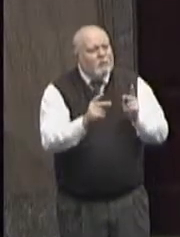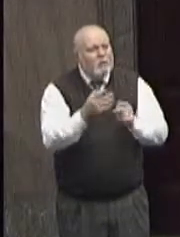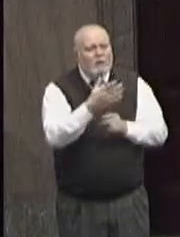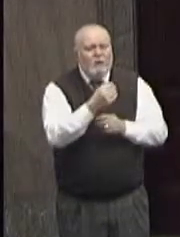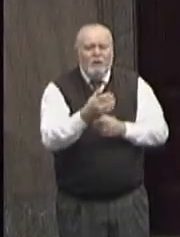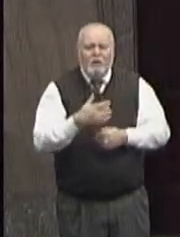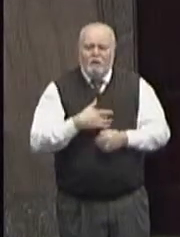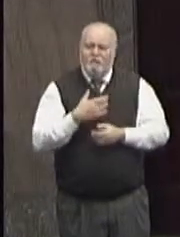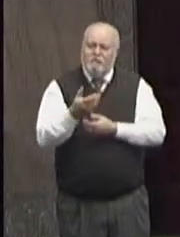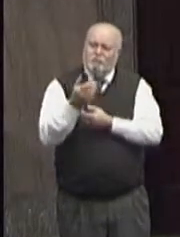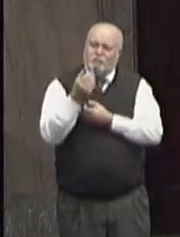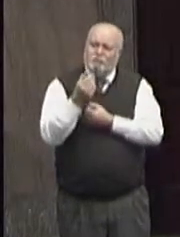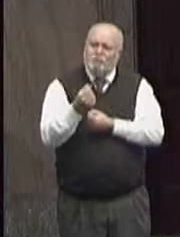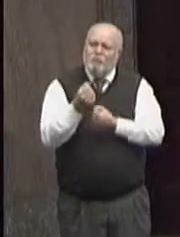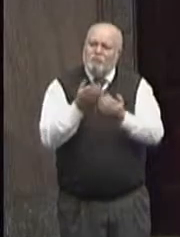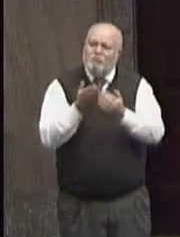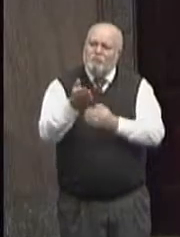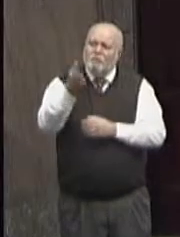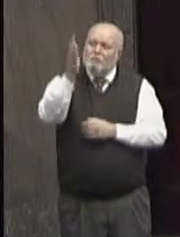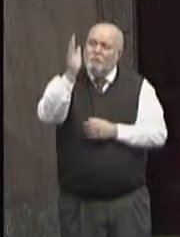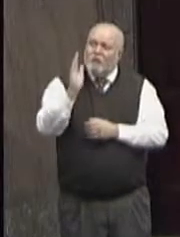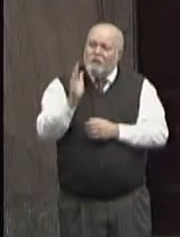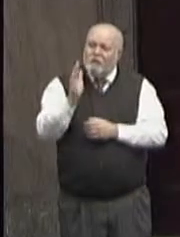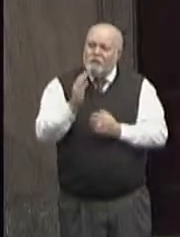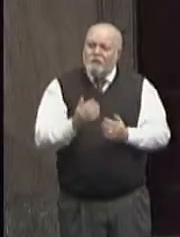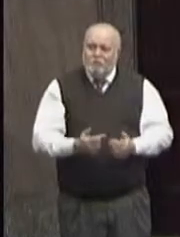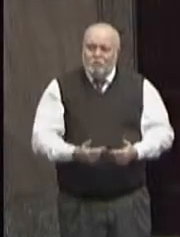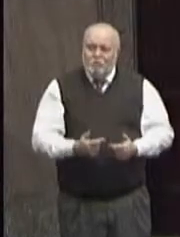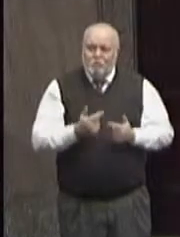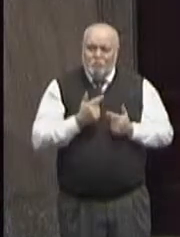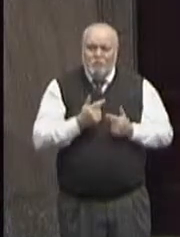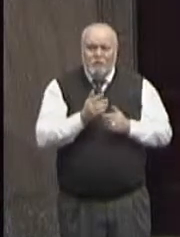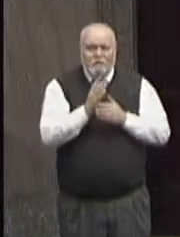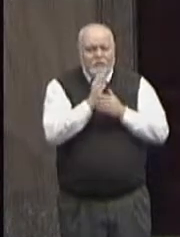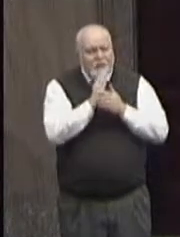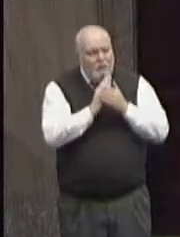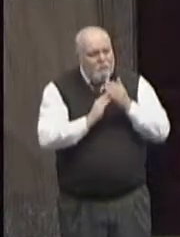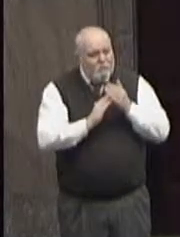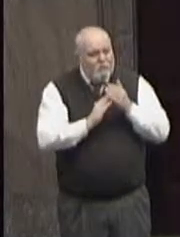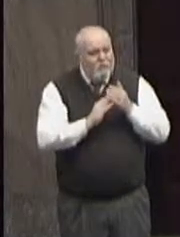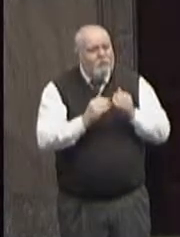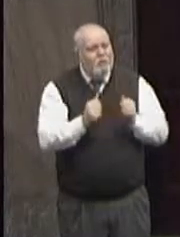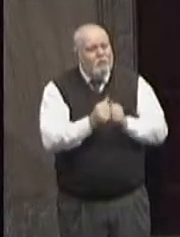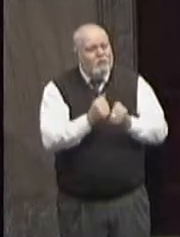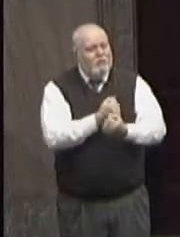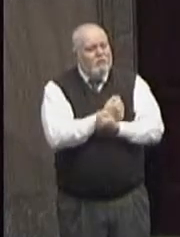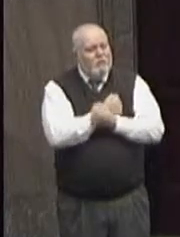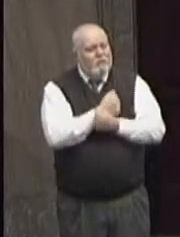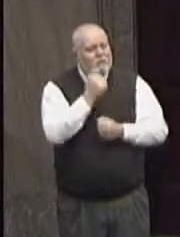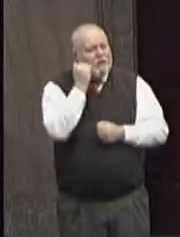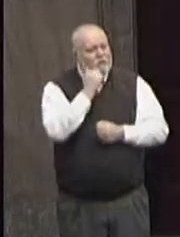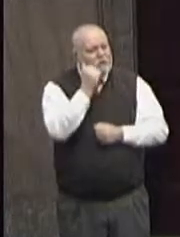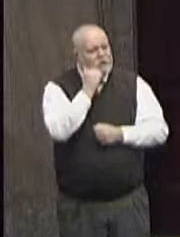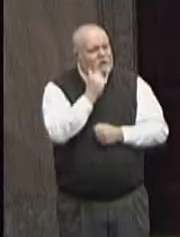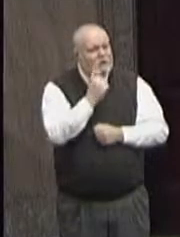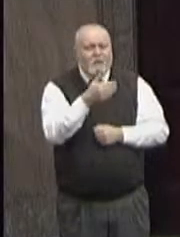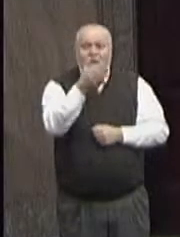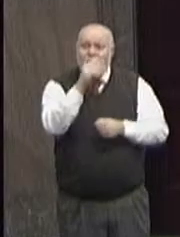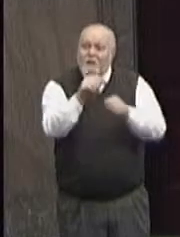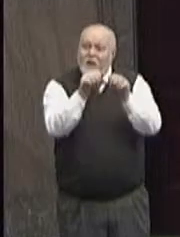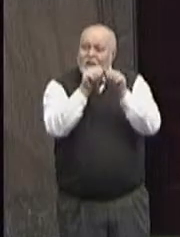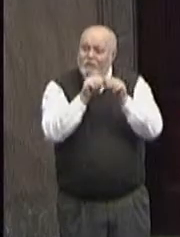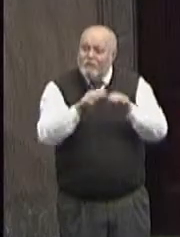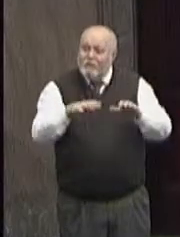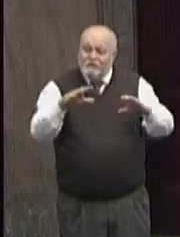grace to live humbly and lovingly every day. God bless this assembly and